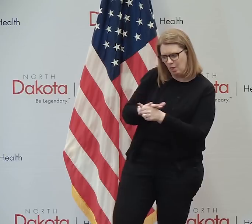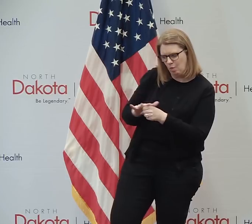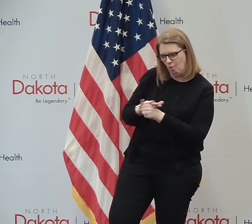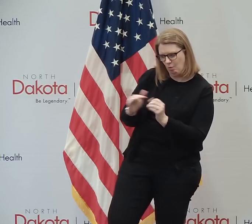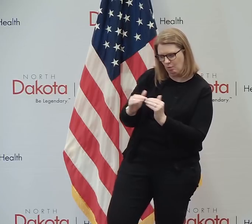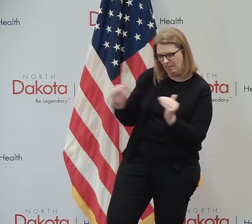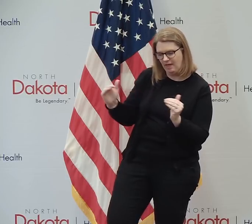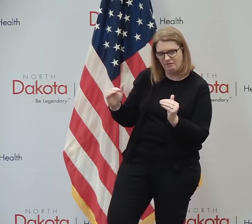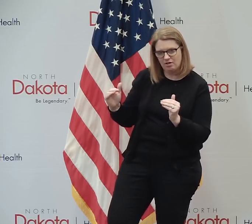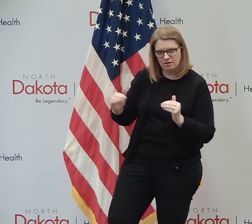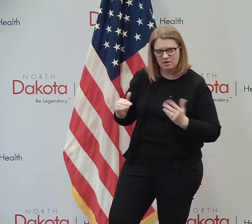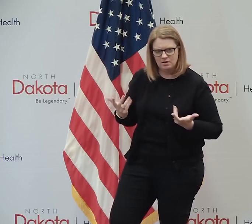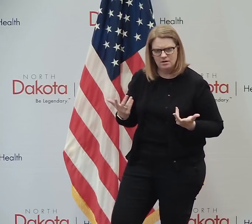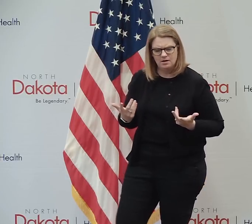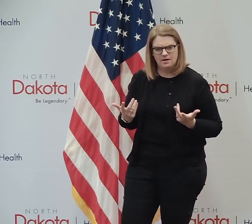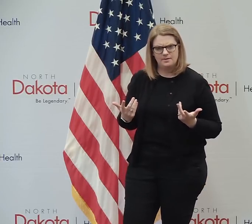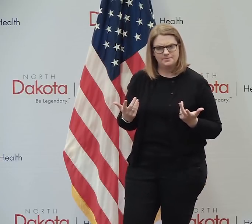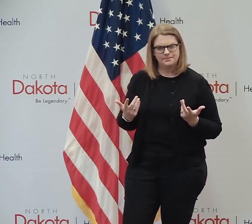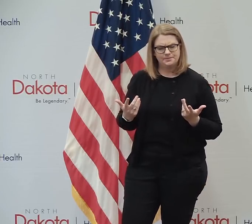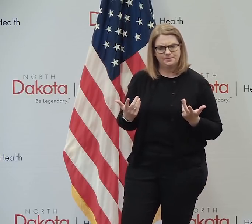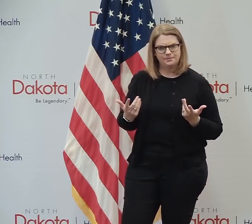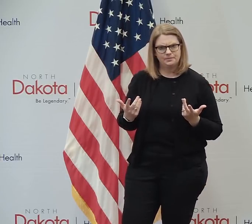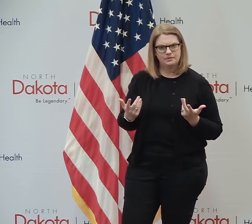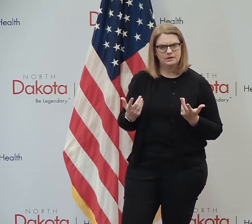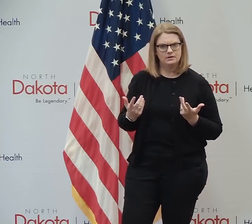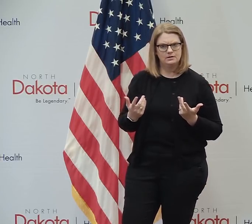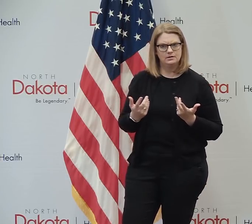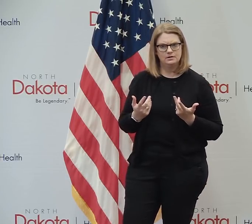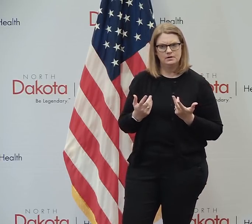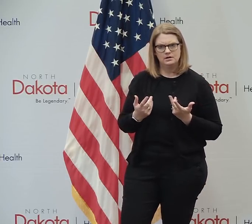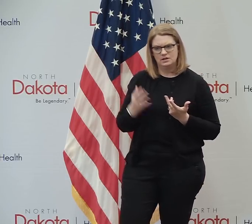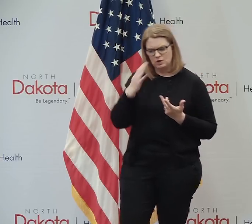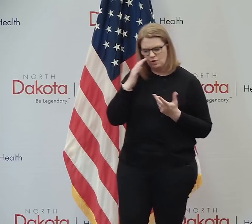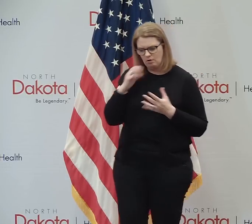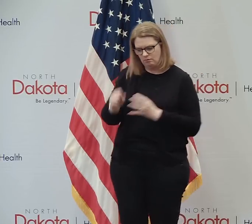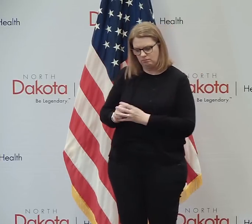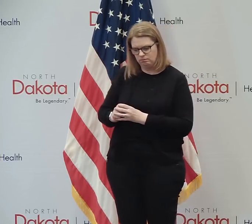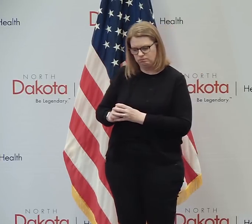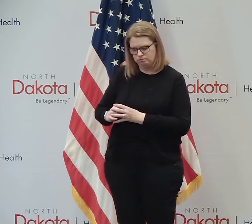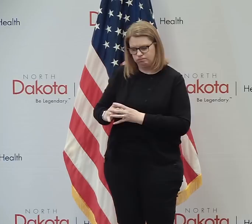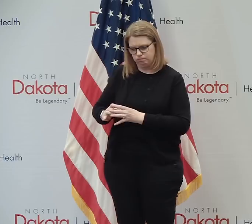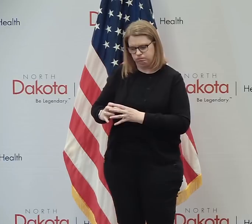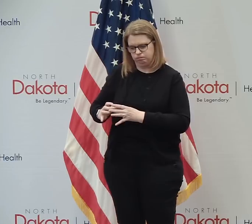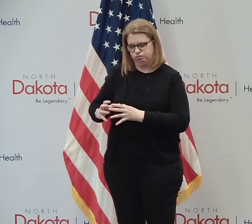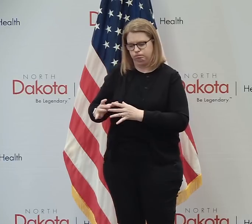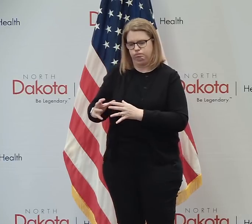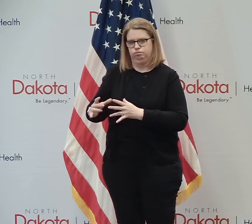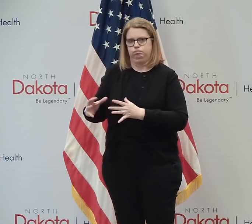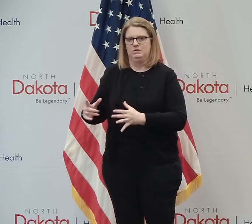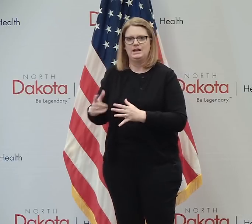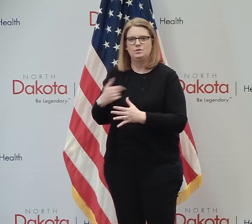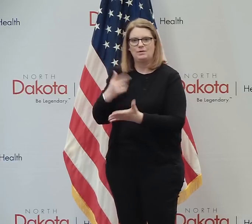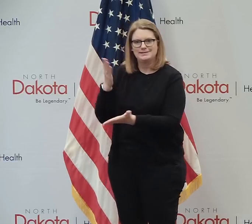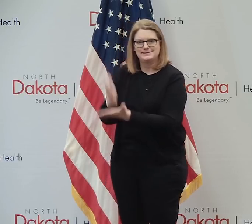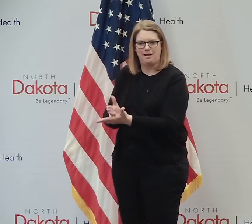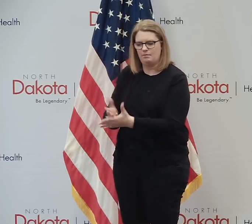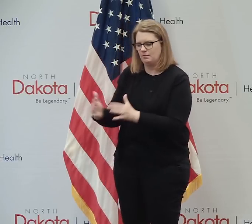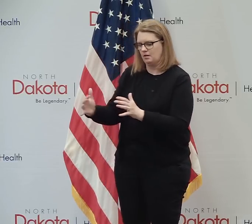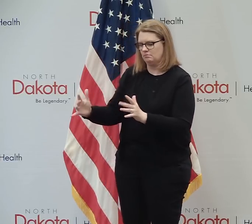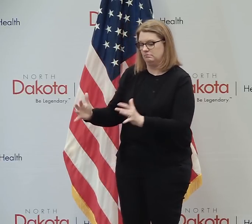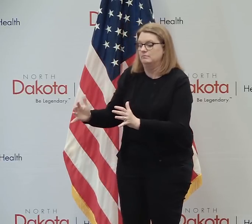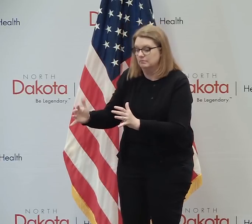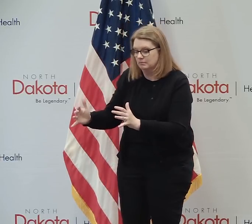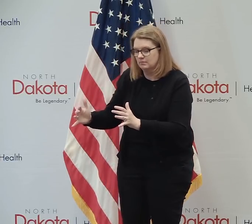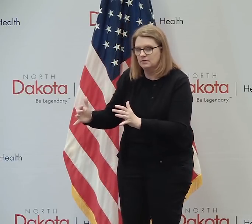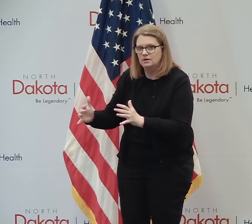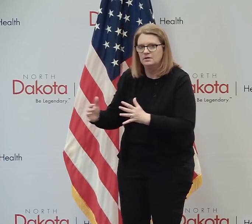this, when you're trying to arrest the growth of something that is this contagious, it really comes down to, again, we've